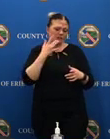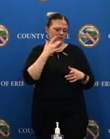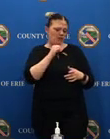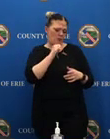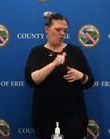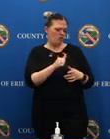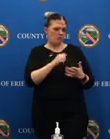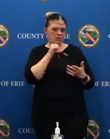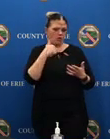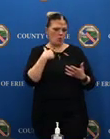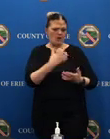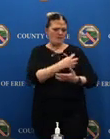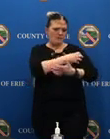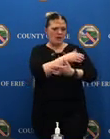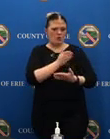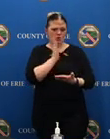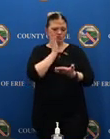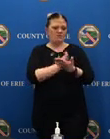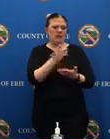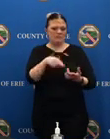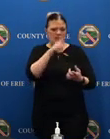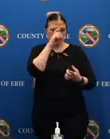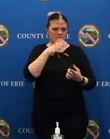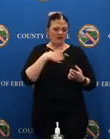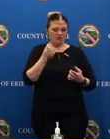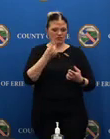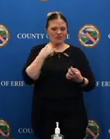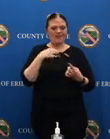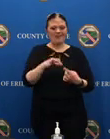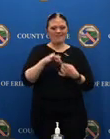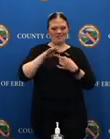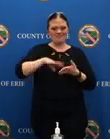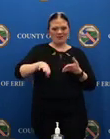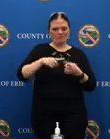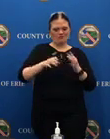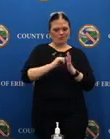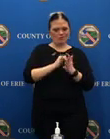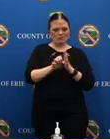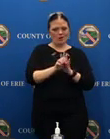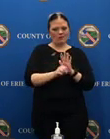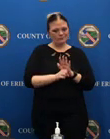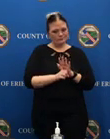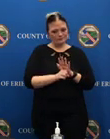I don't have the power to stop them because they have, my understanding, exemptions from New York State.